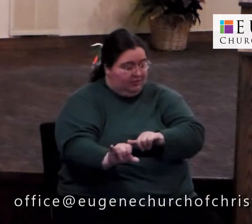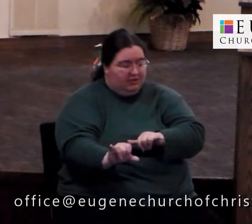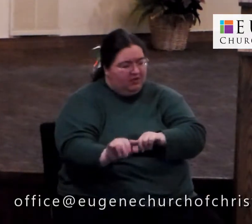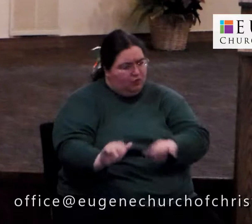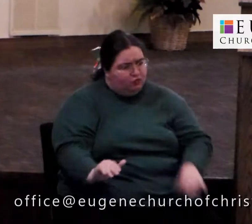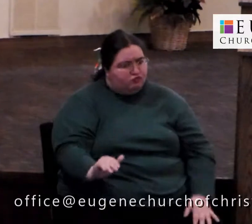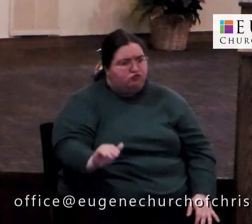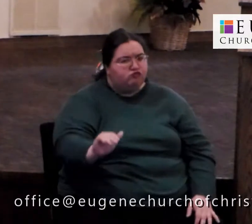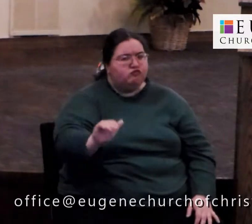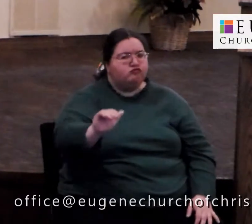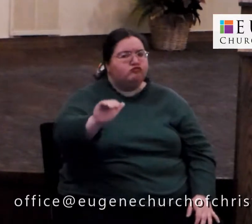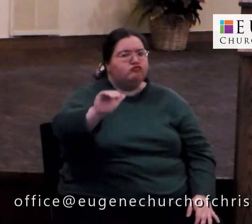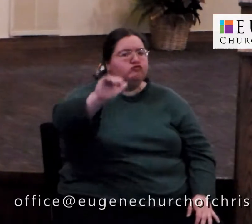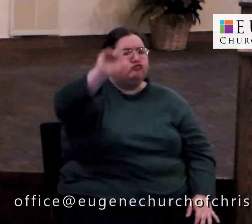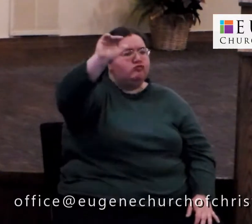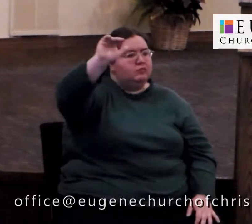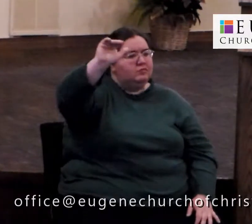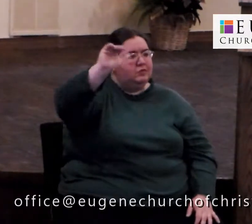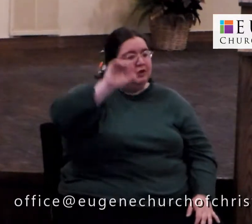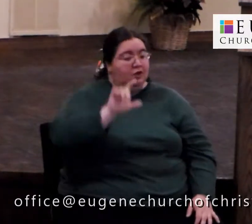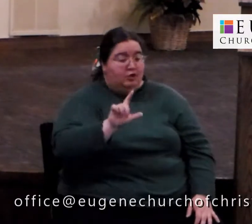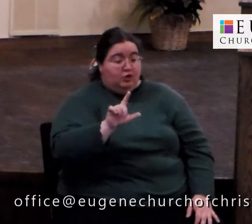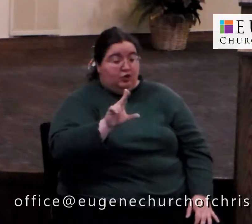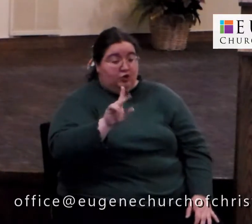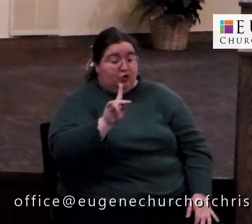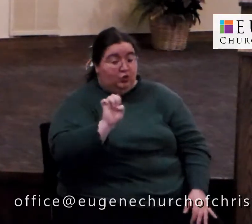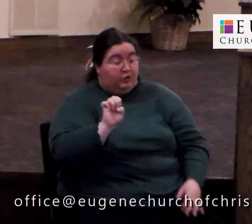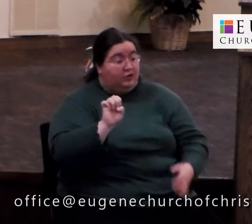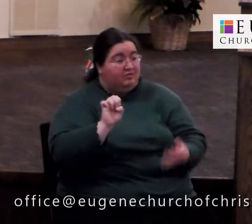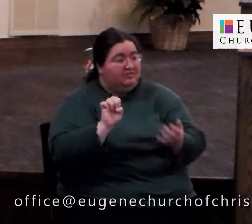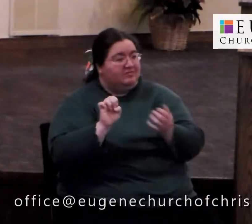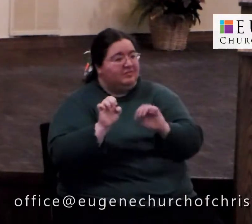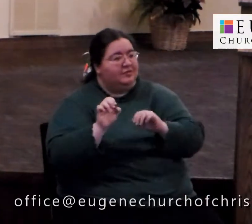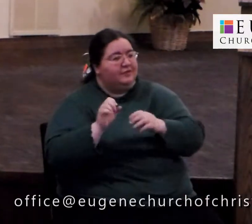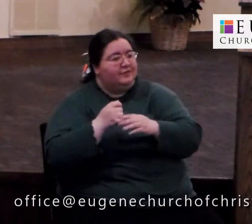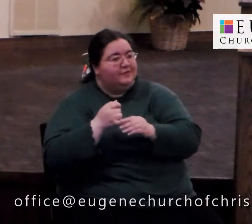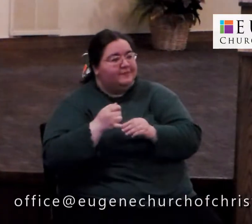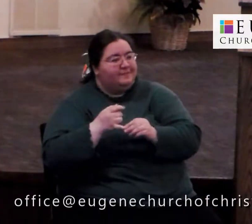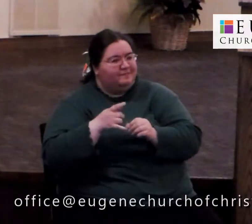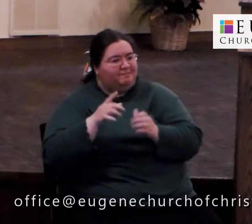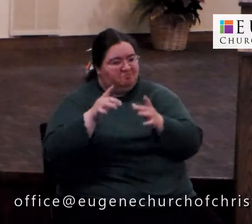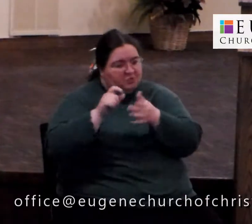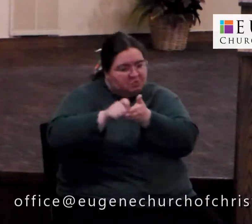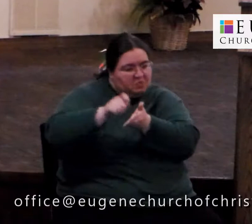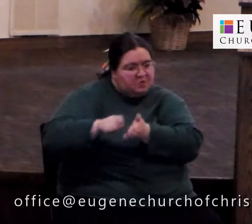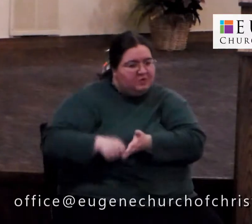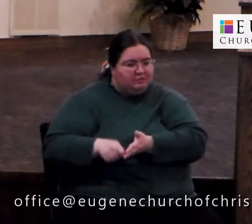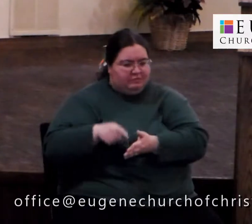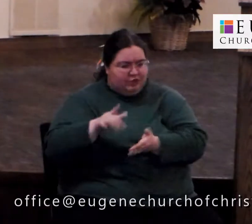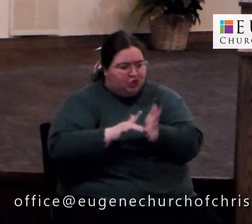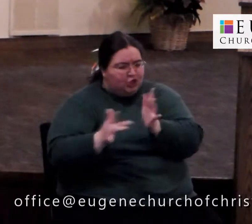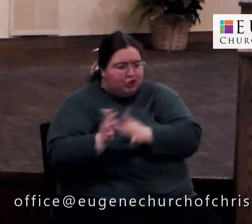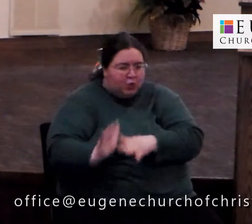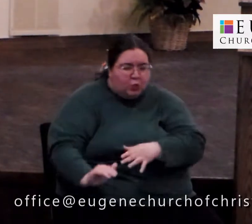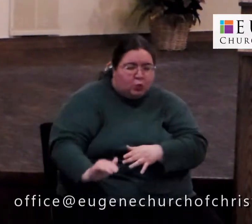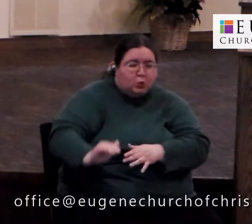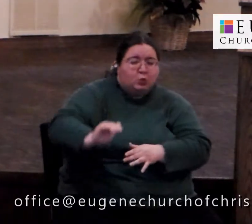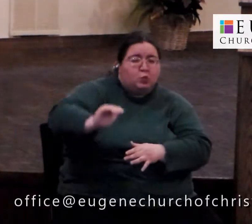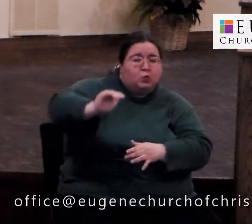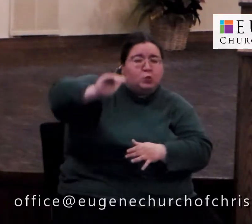other days, the story doesn't end with that infant in the manger. That infant will grow, and Luke 52 will tell us that he'll grow in wisdom